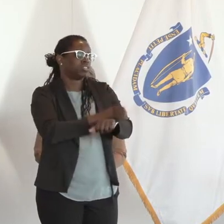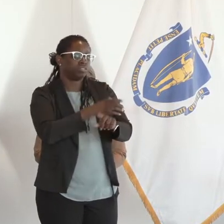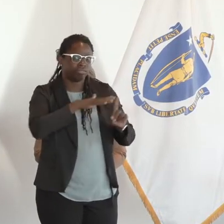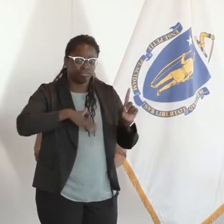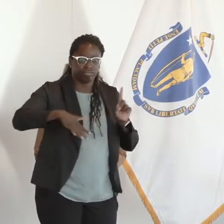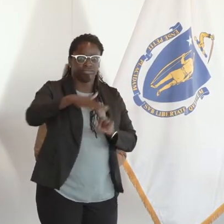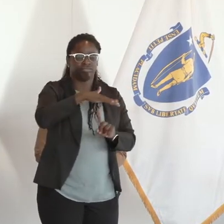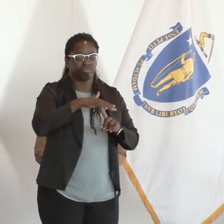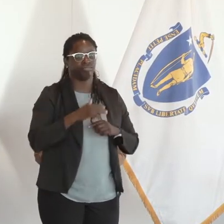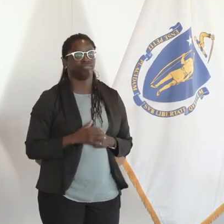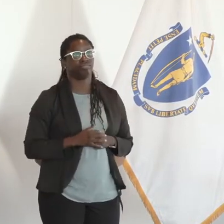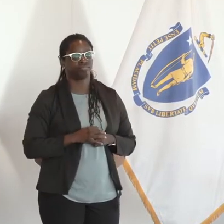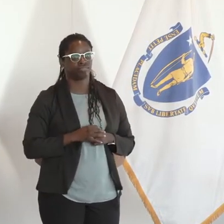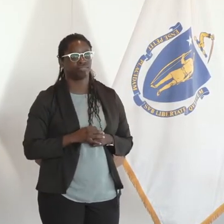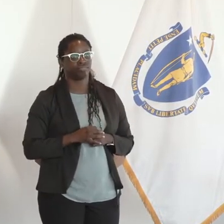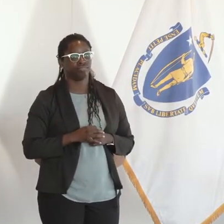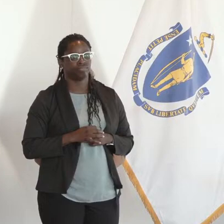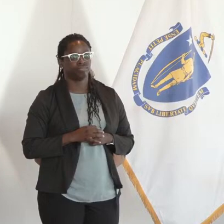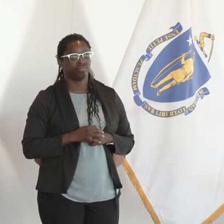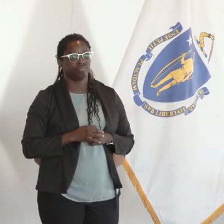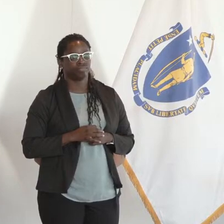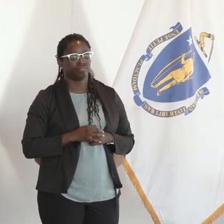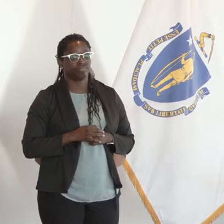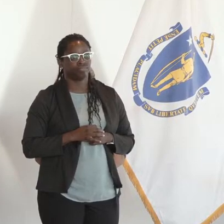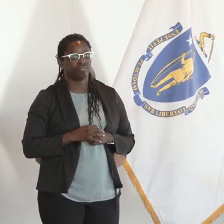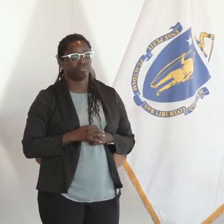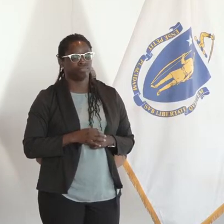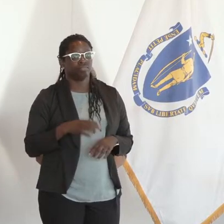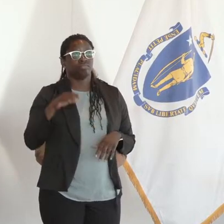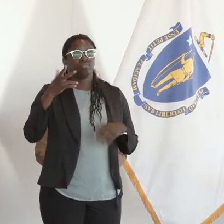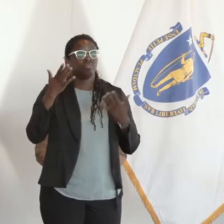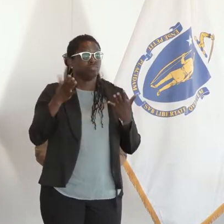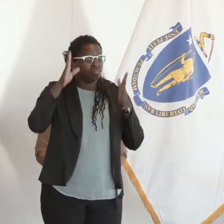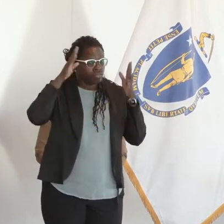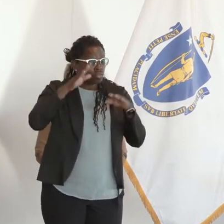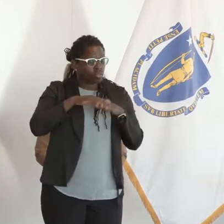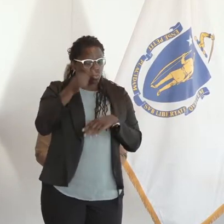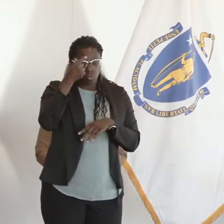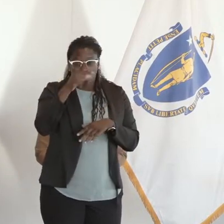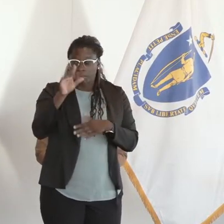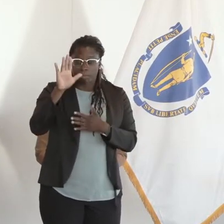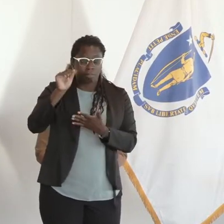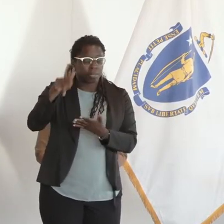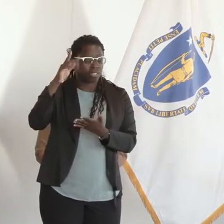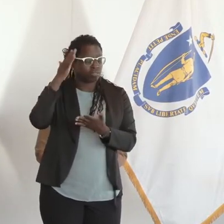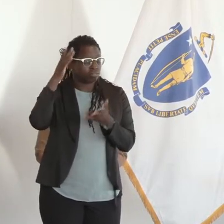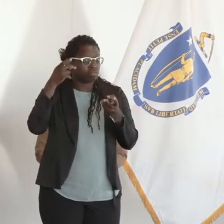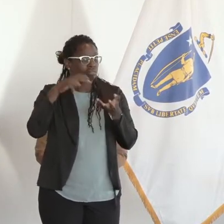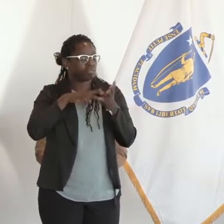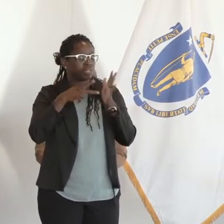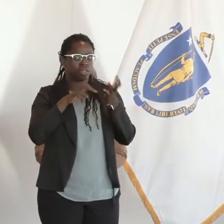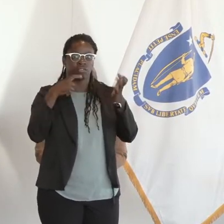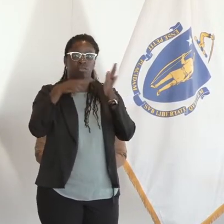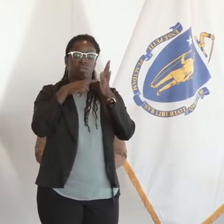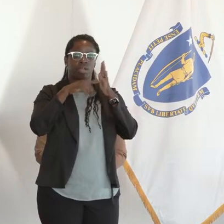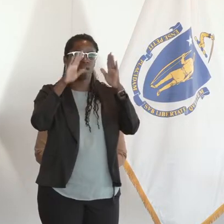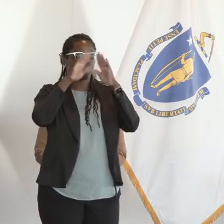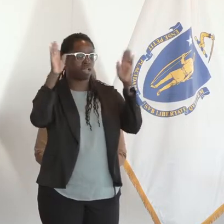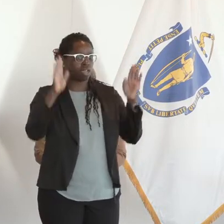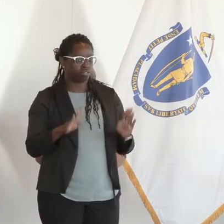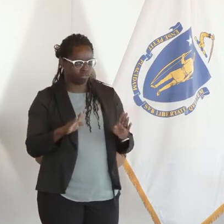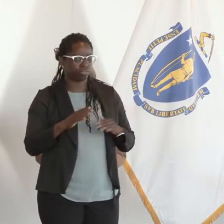inventory, including a green bank committed to affordable housing and investments made in a newly signed